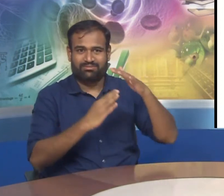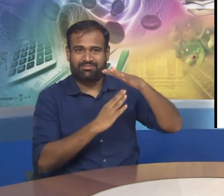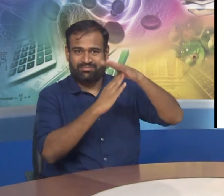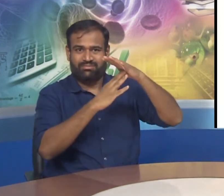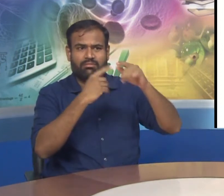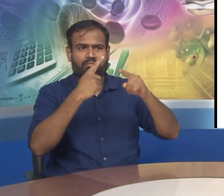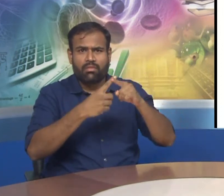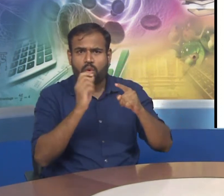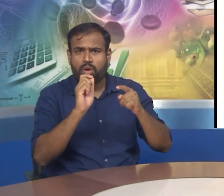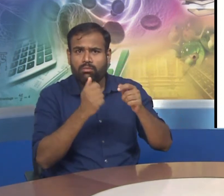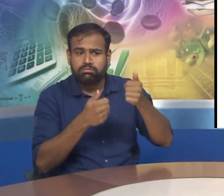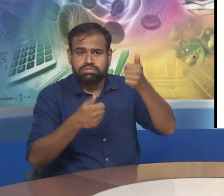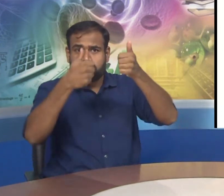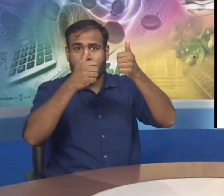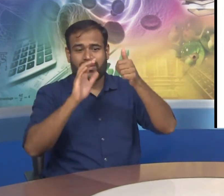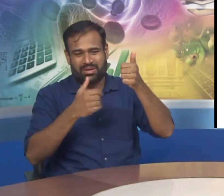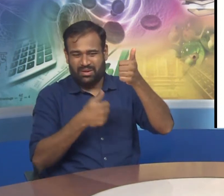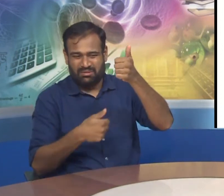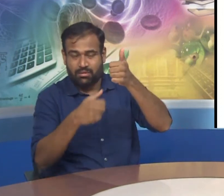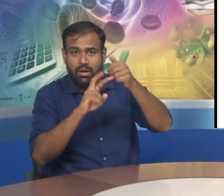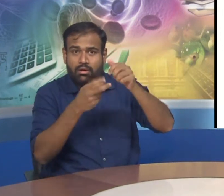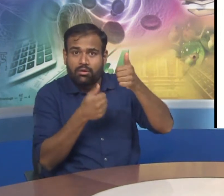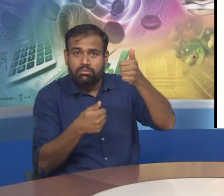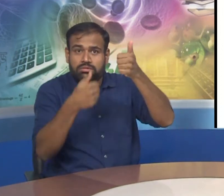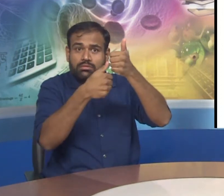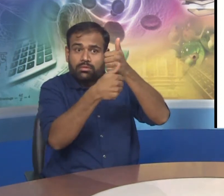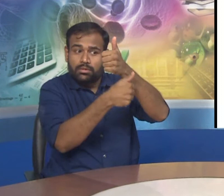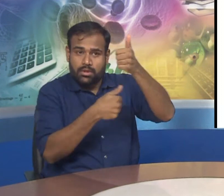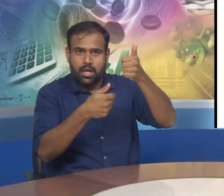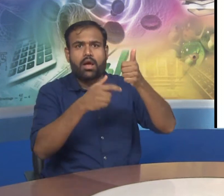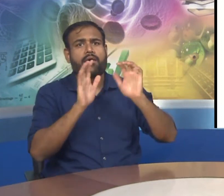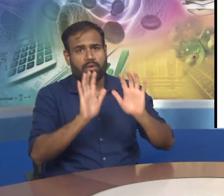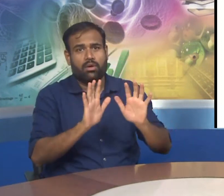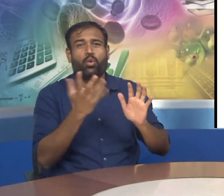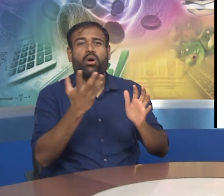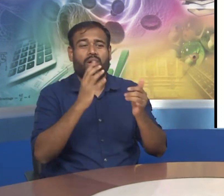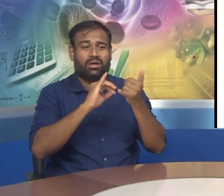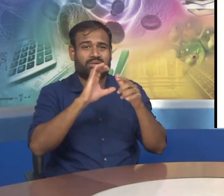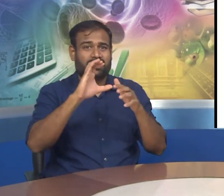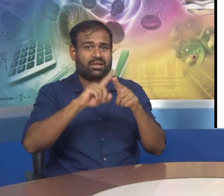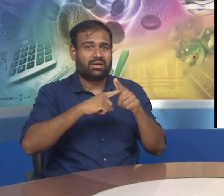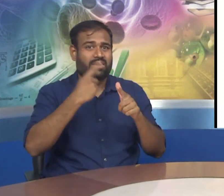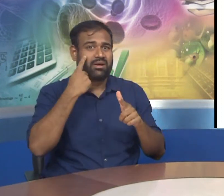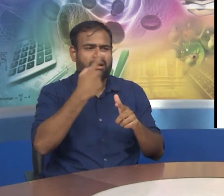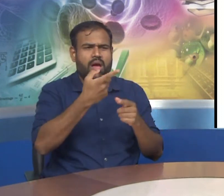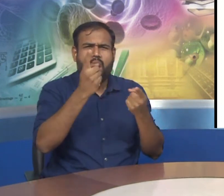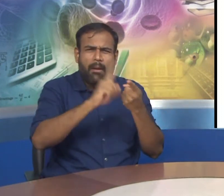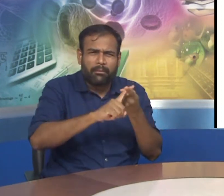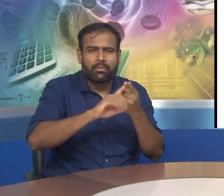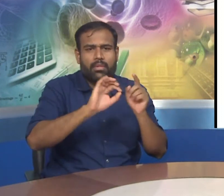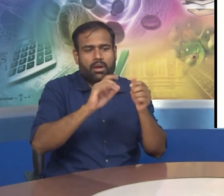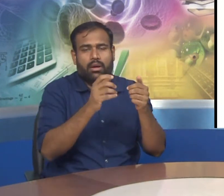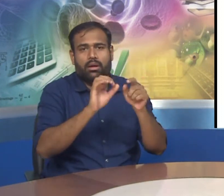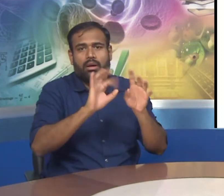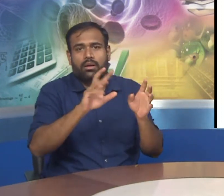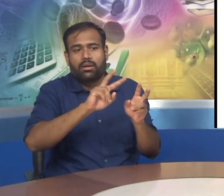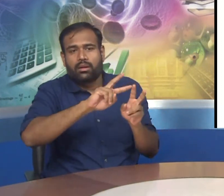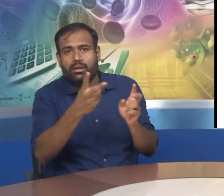Normally, the senior-most judge of the Supreme Court is appointed as the Chief Justice of India,